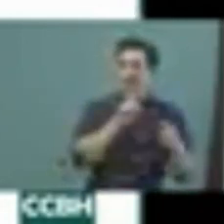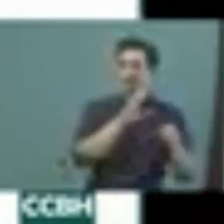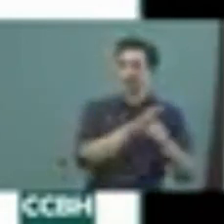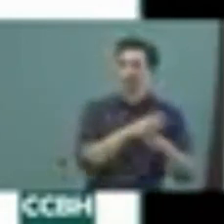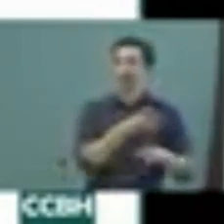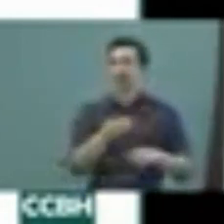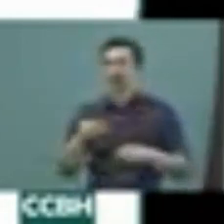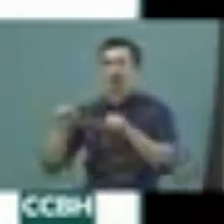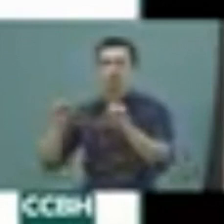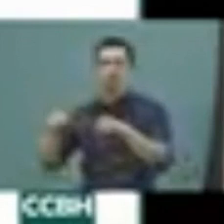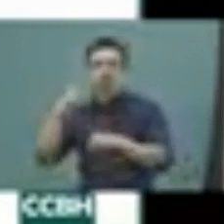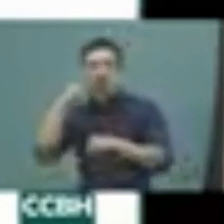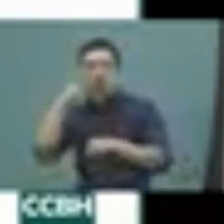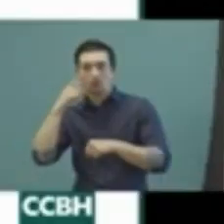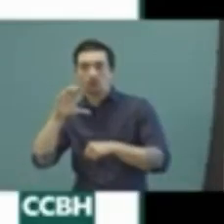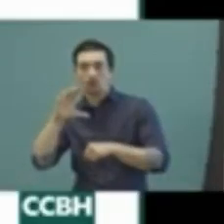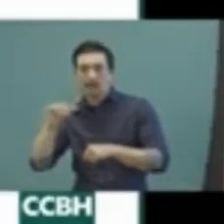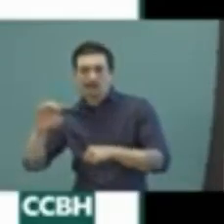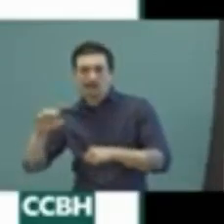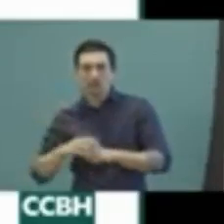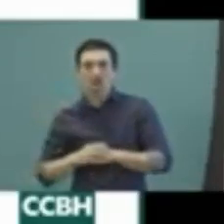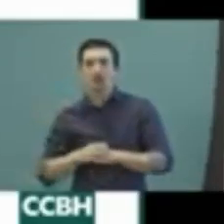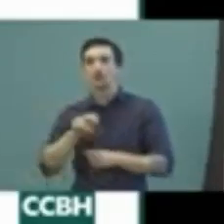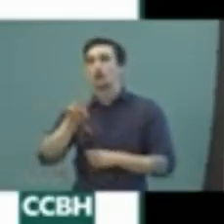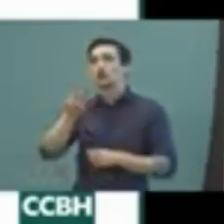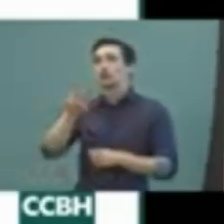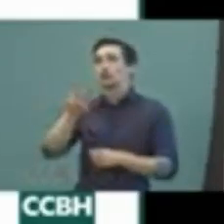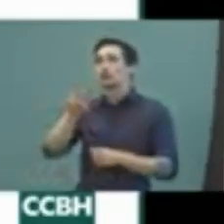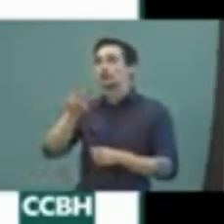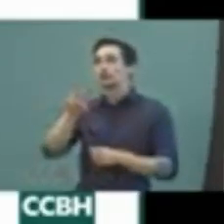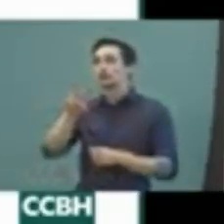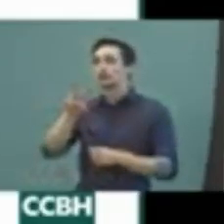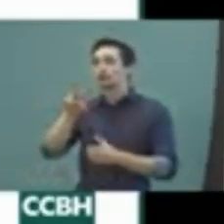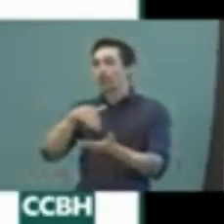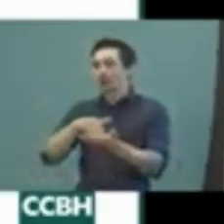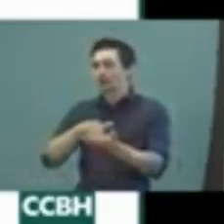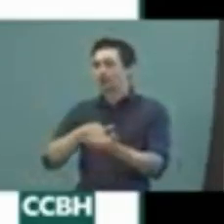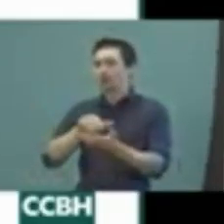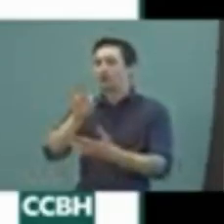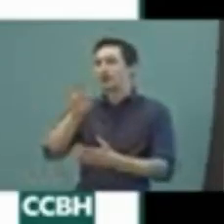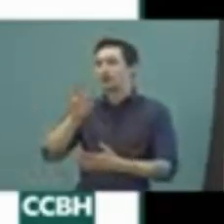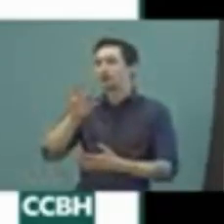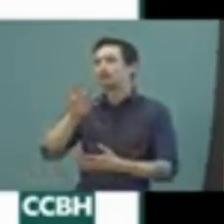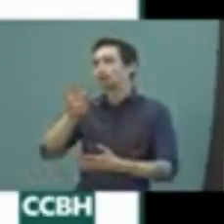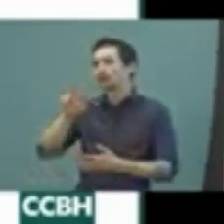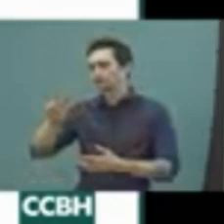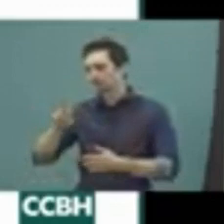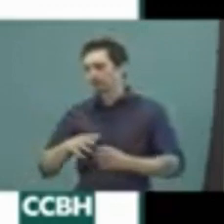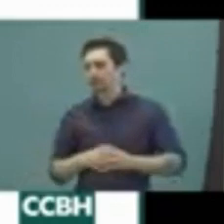cases, are 2,942.